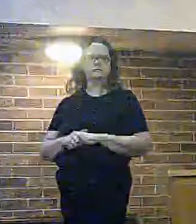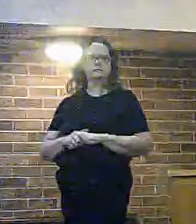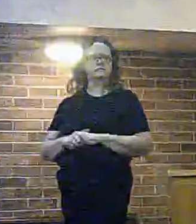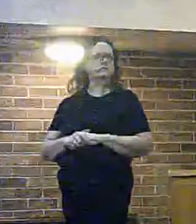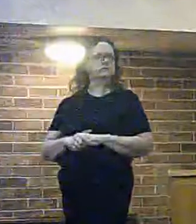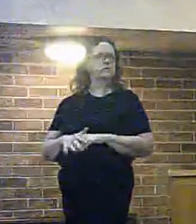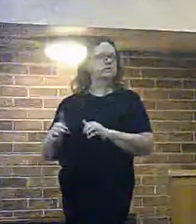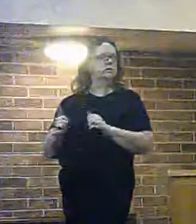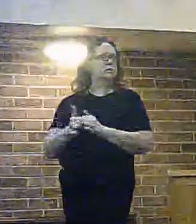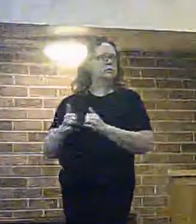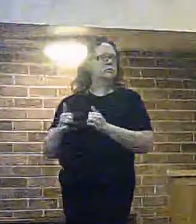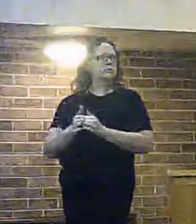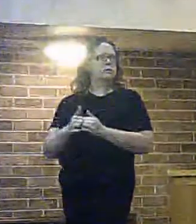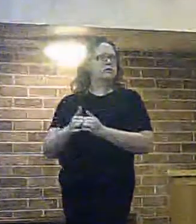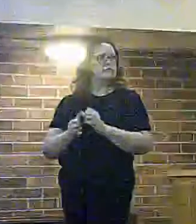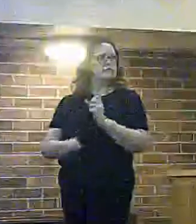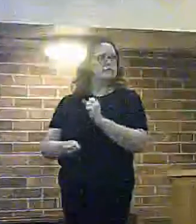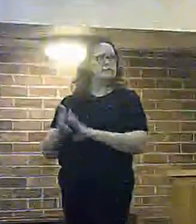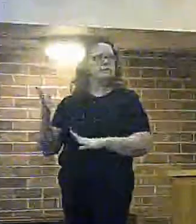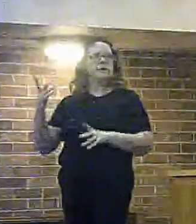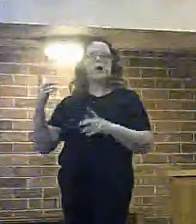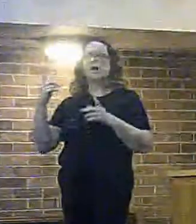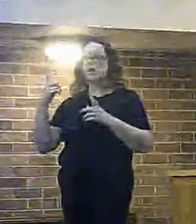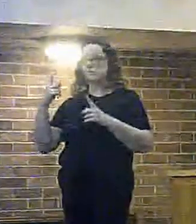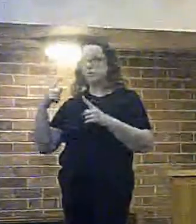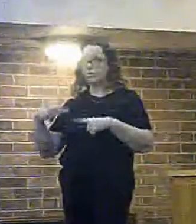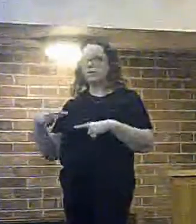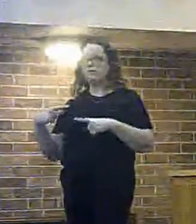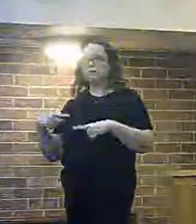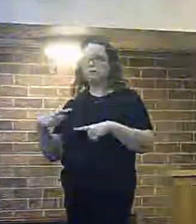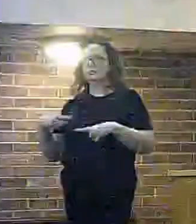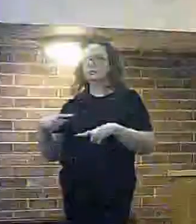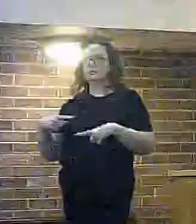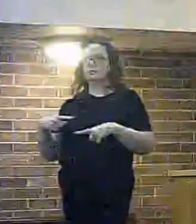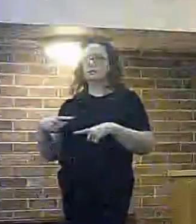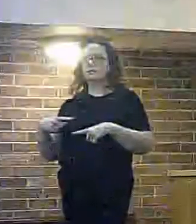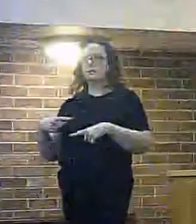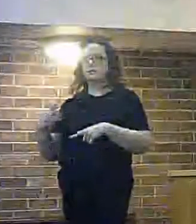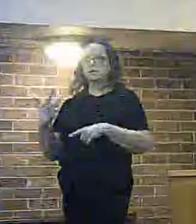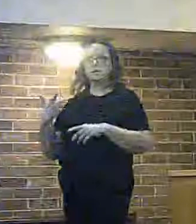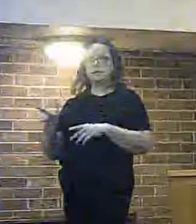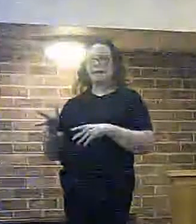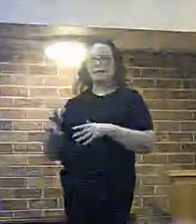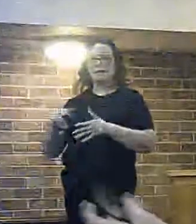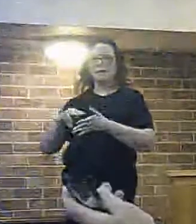Just to confirm, the Fire Authority has never applied for planning permission in Greasby at all.